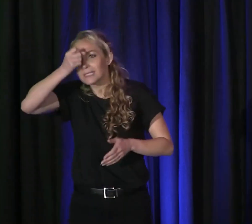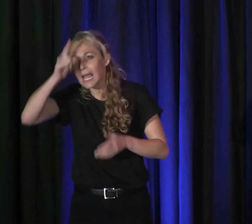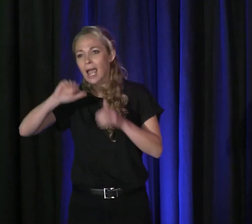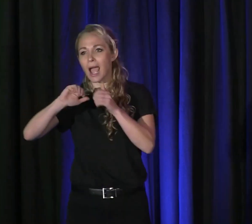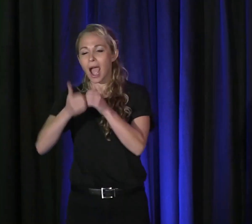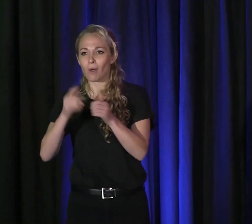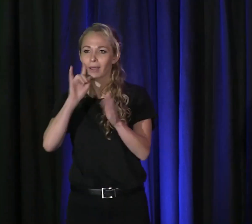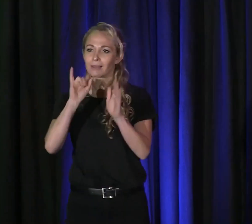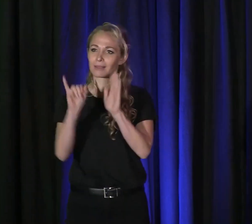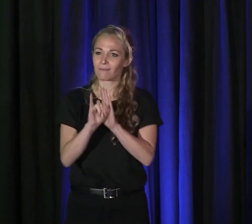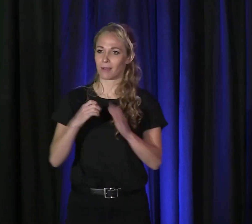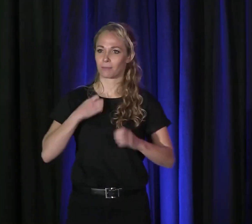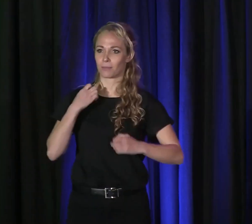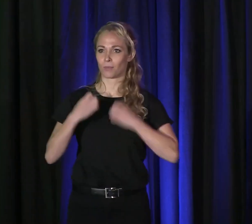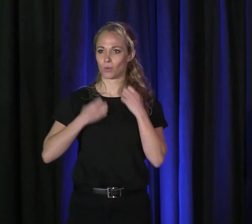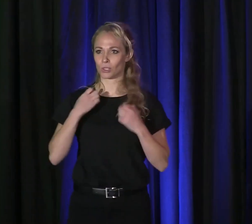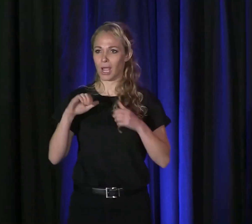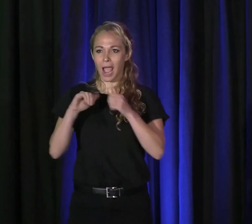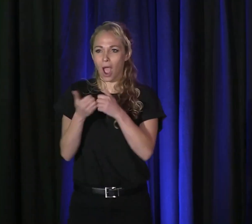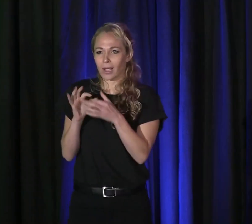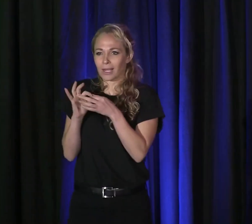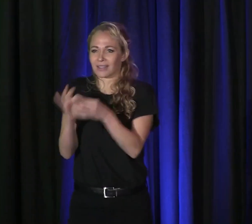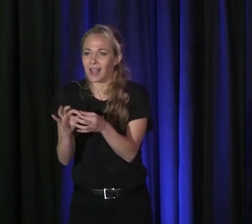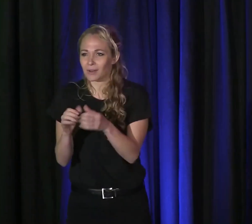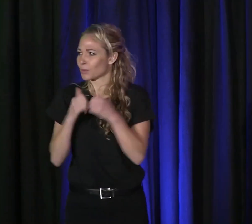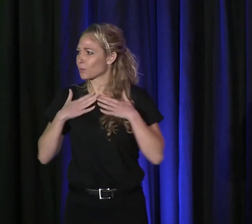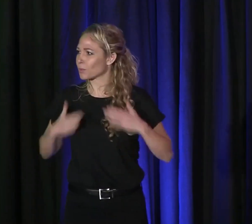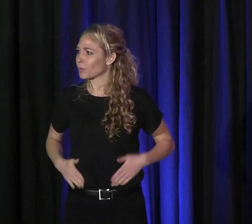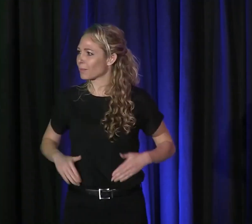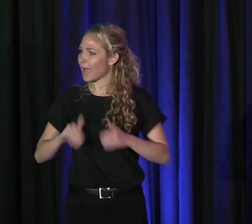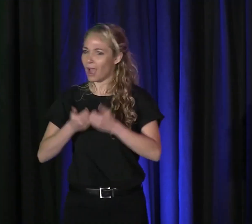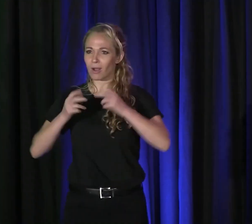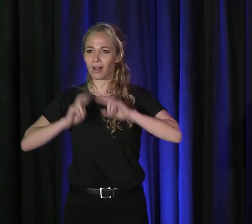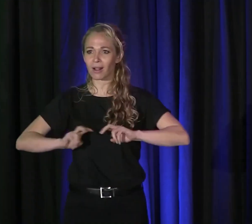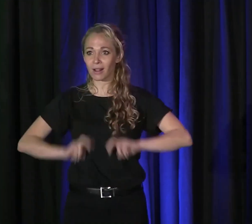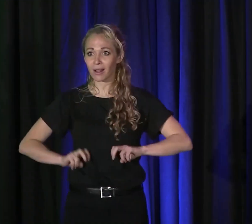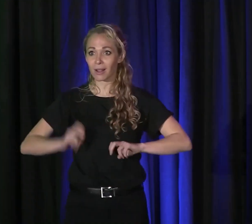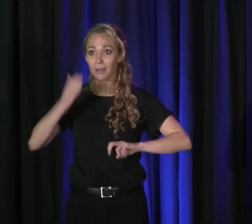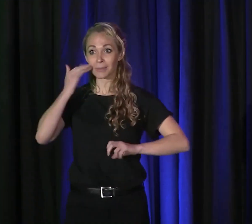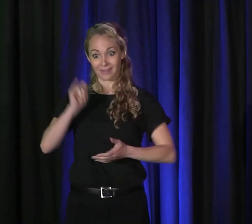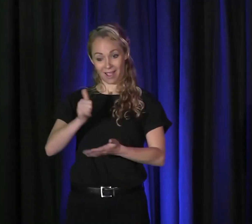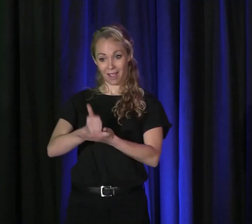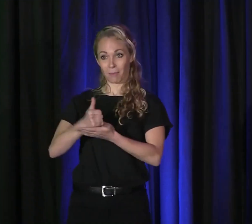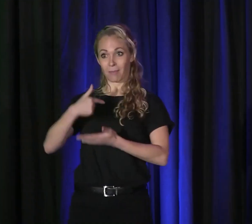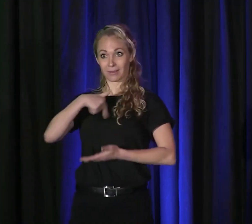So understanding emotions is important for all interpreters to be able to understand and identify them in the human